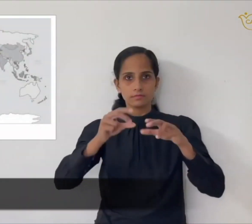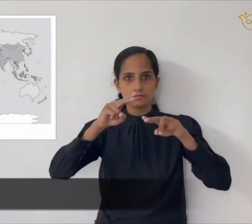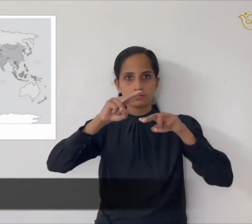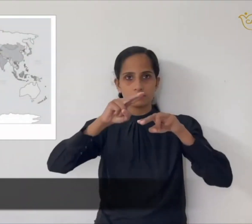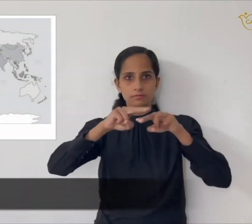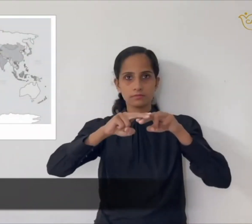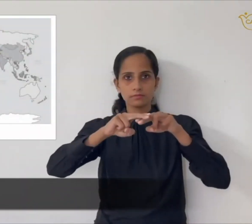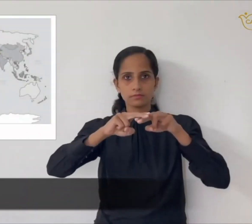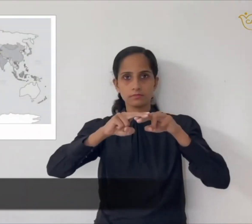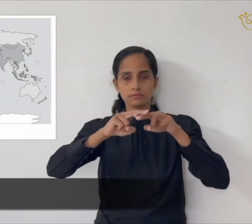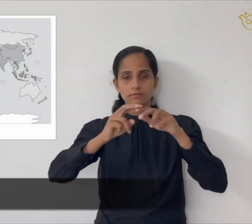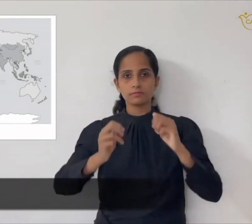Afghanistan.